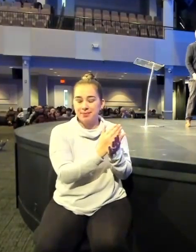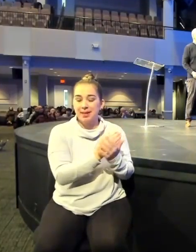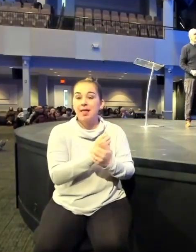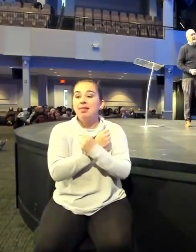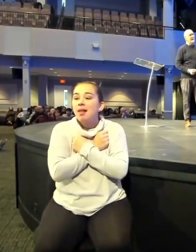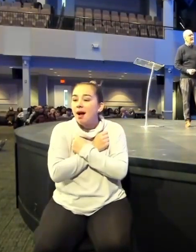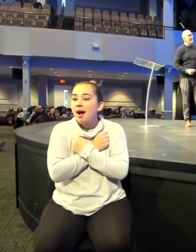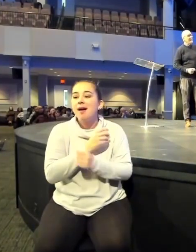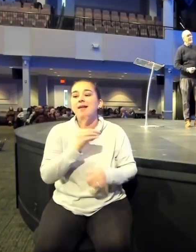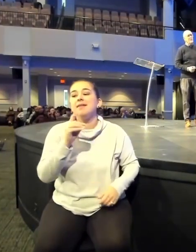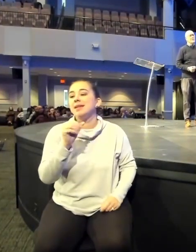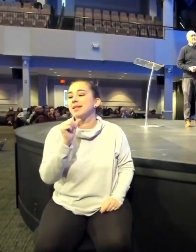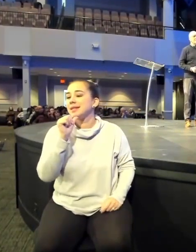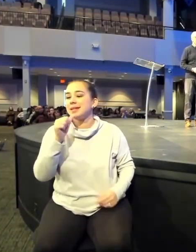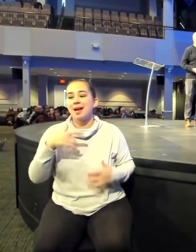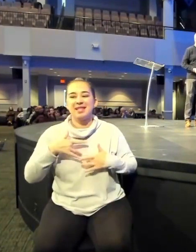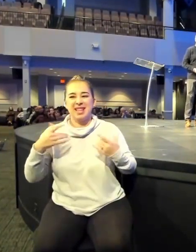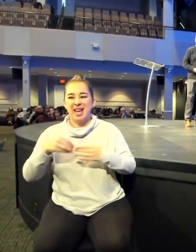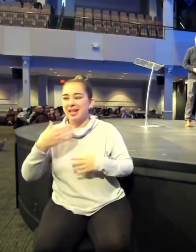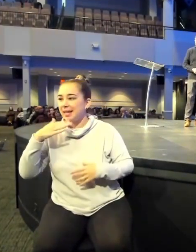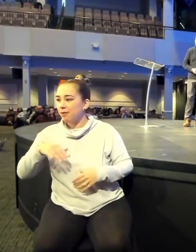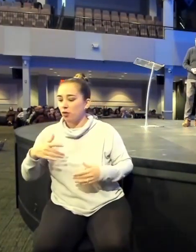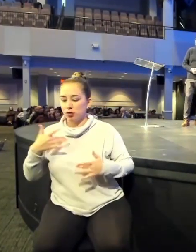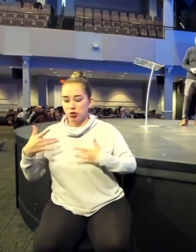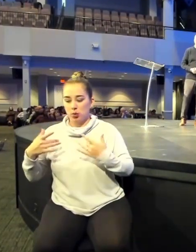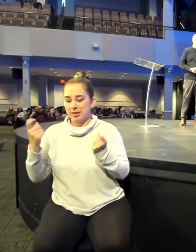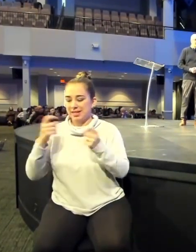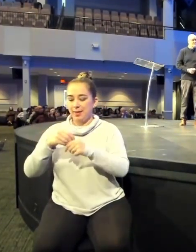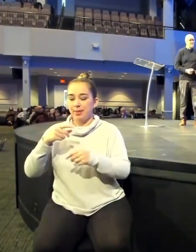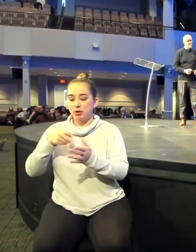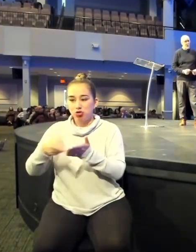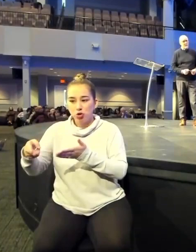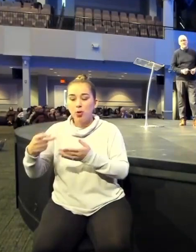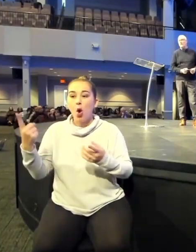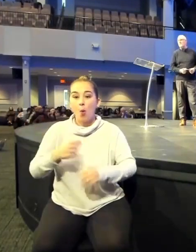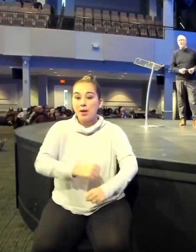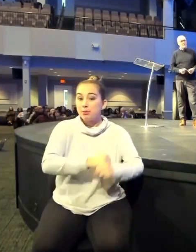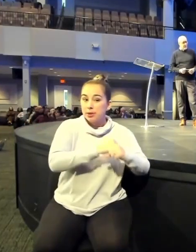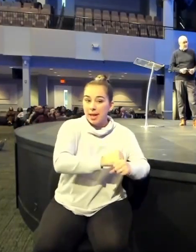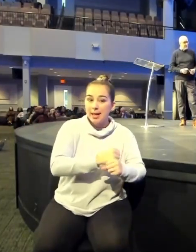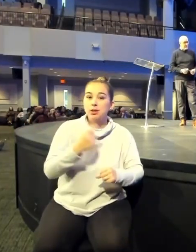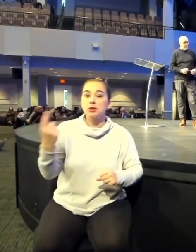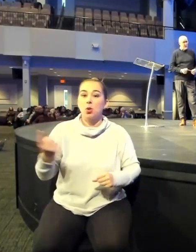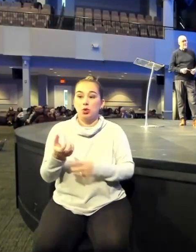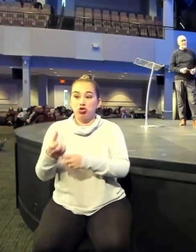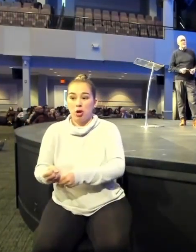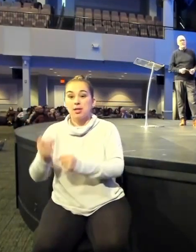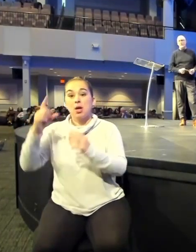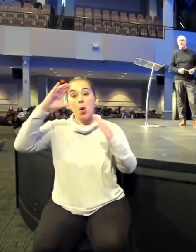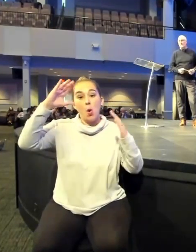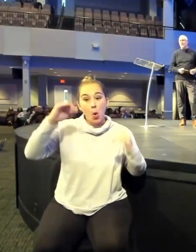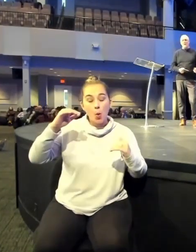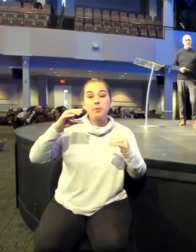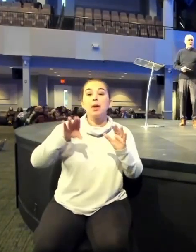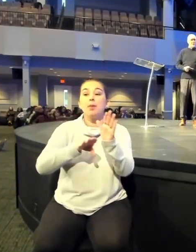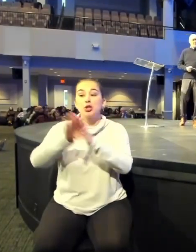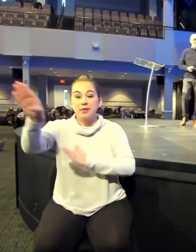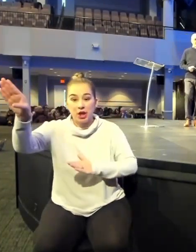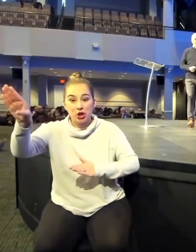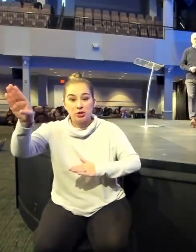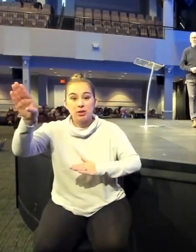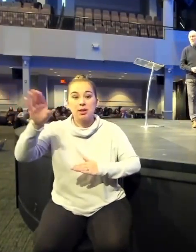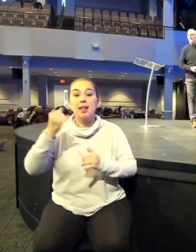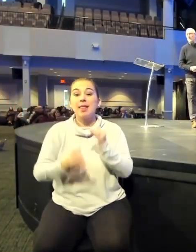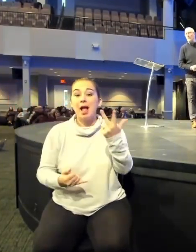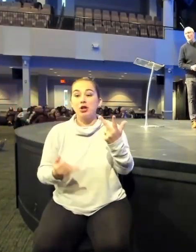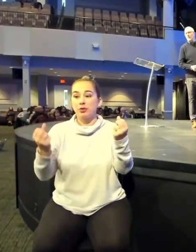Love does not delight in evil, but rejoices with the truth. It always protects, always trusts, always hopes, always perseveres. Read these